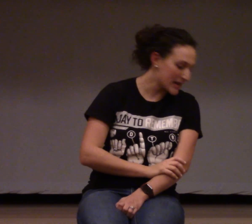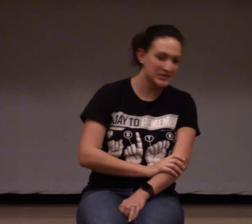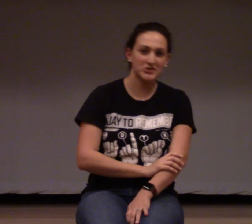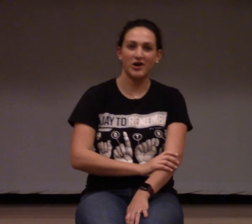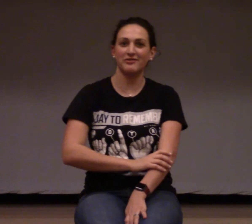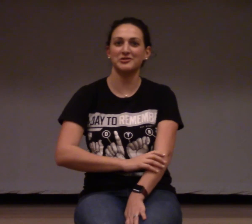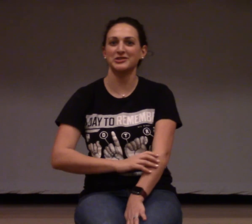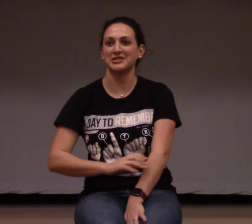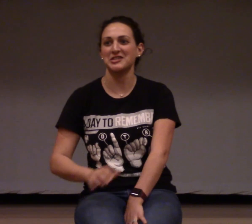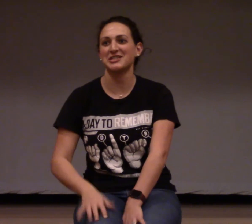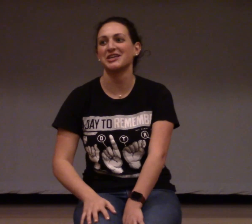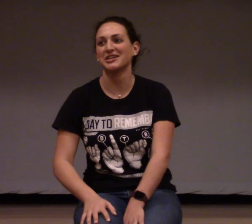Hate, awful, disgusting.